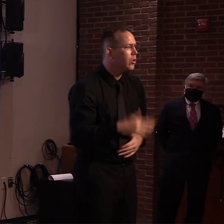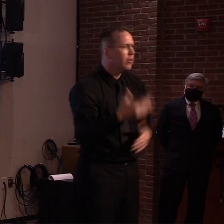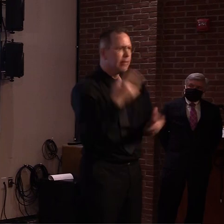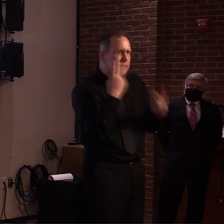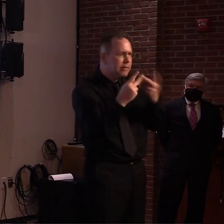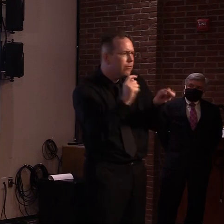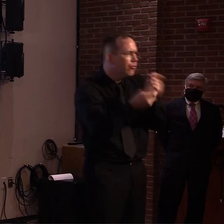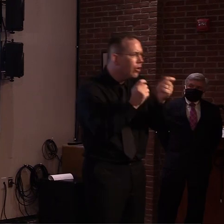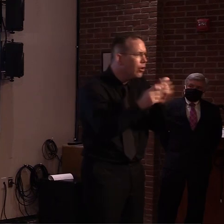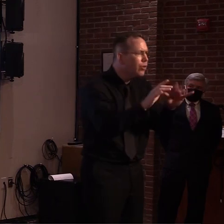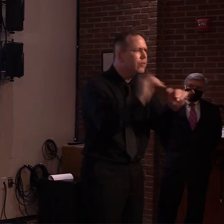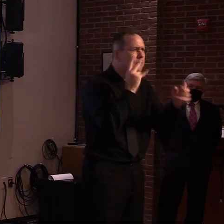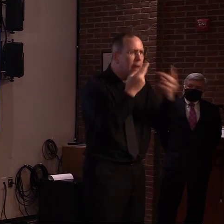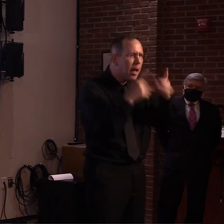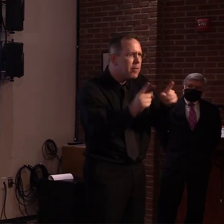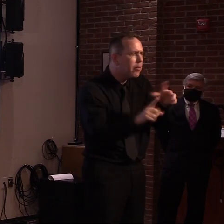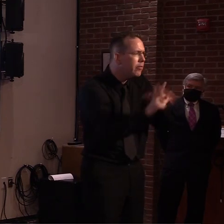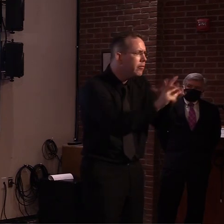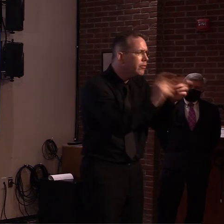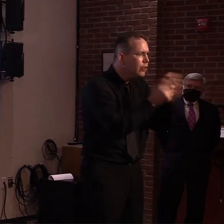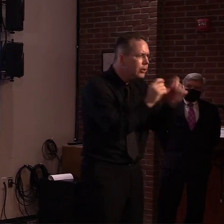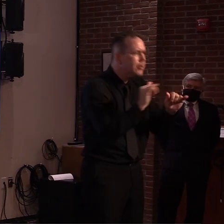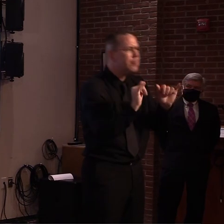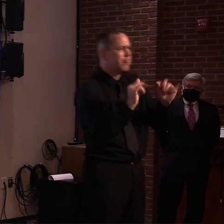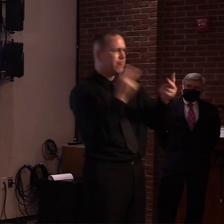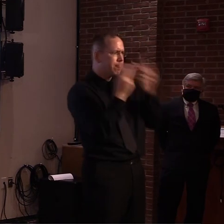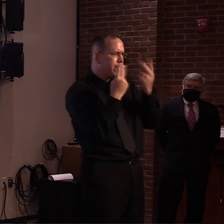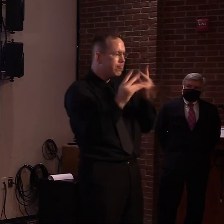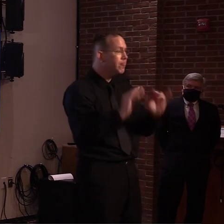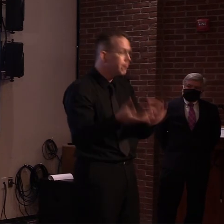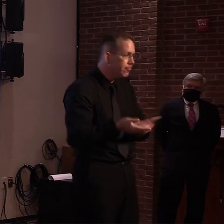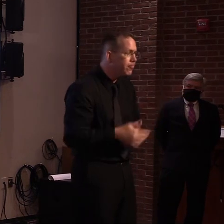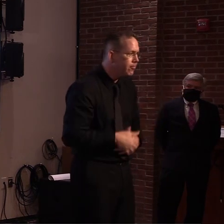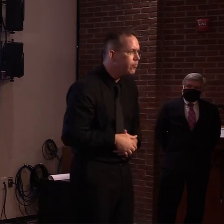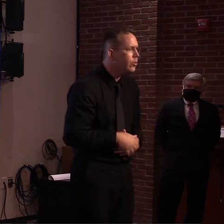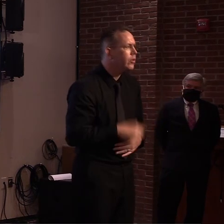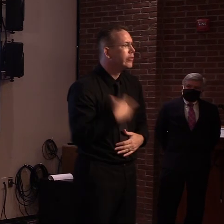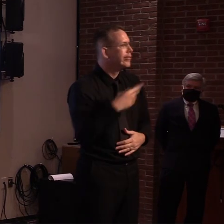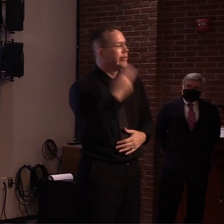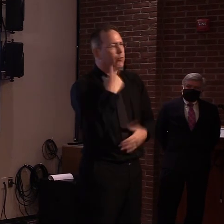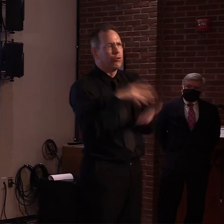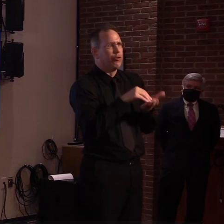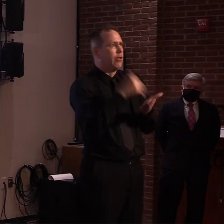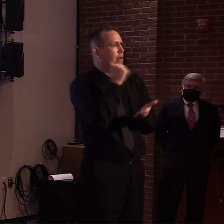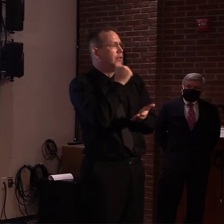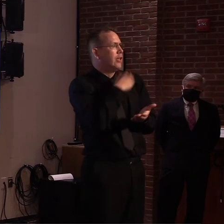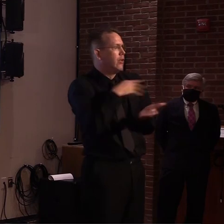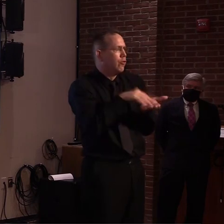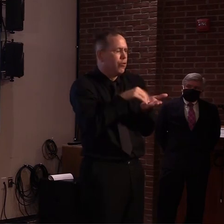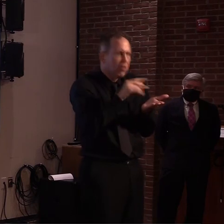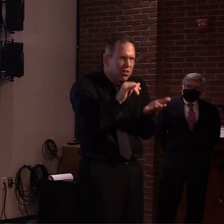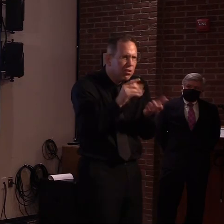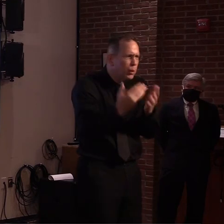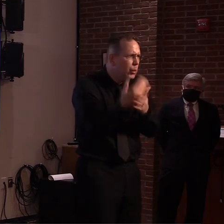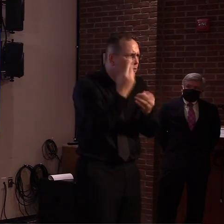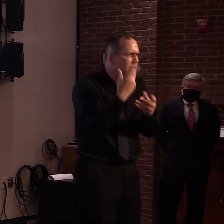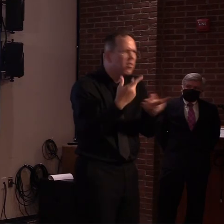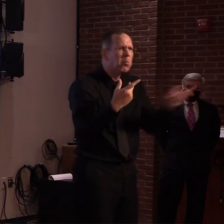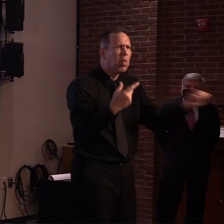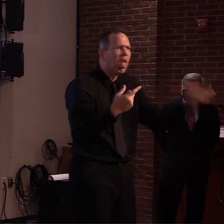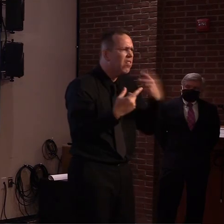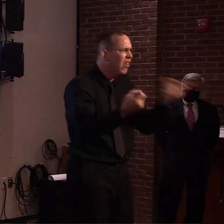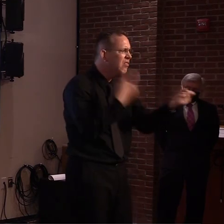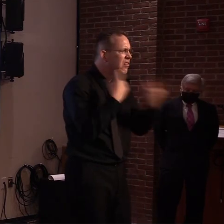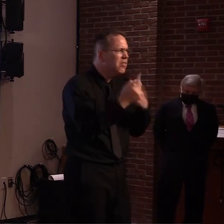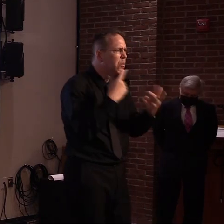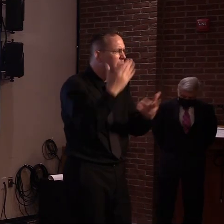emails I respond to every day about people who are skeptical either about what we're doing or just why are we doing it, and they've read something here or they've